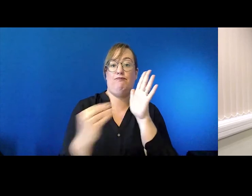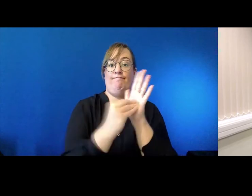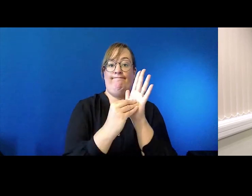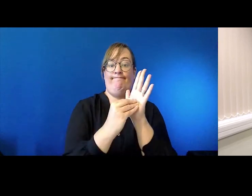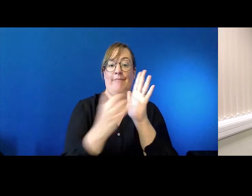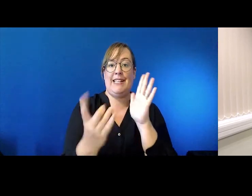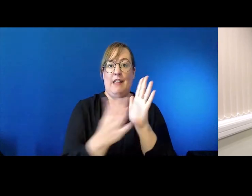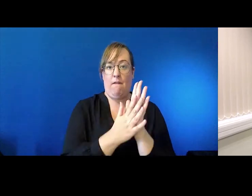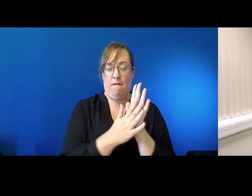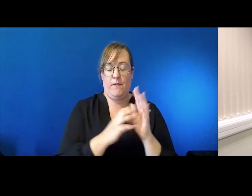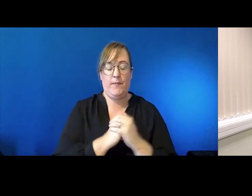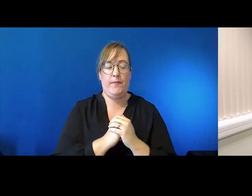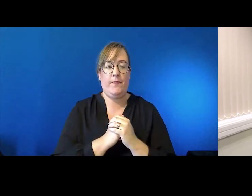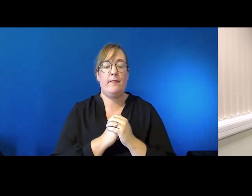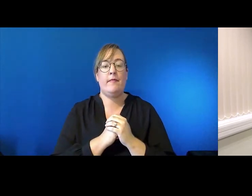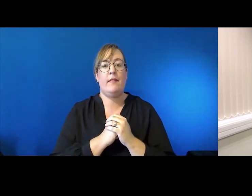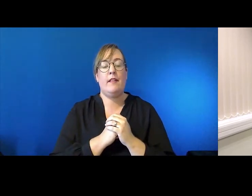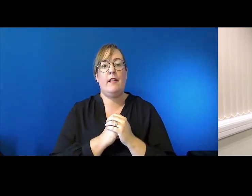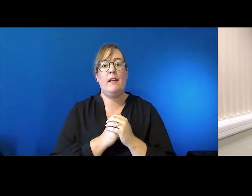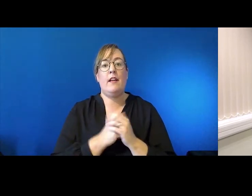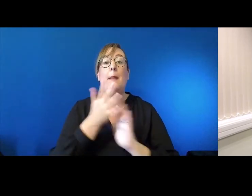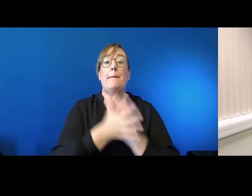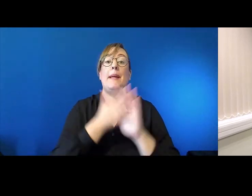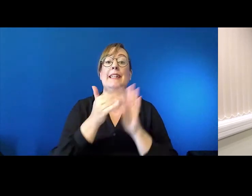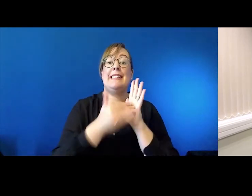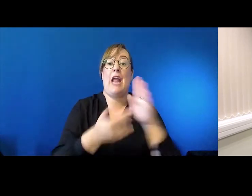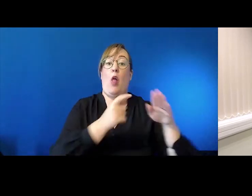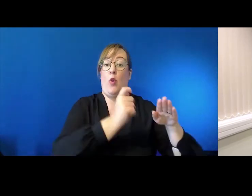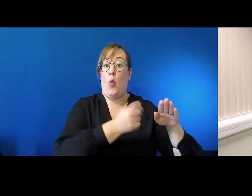Zealand, which has given the courts the opportunity to